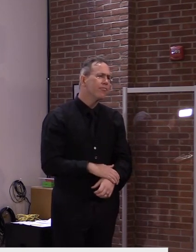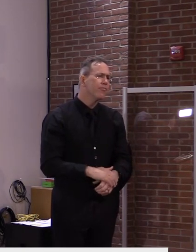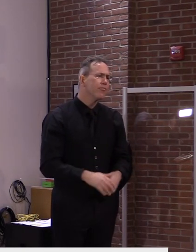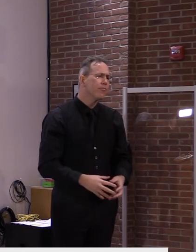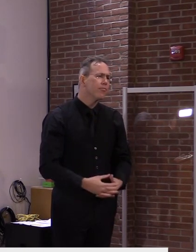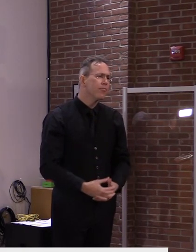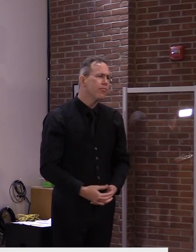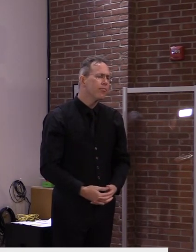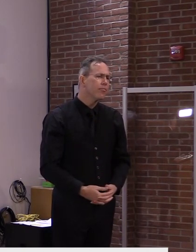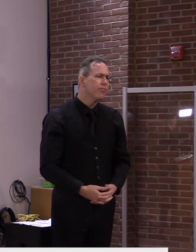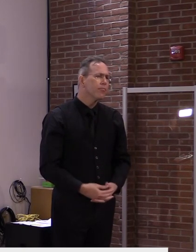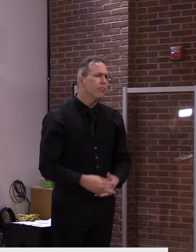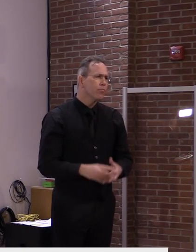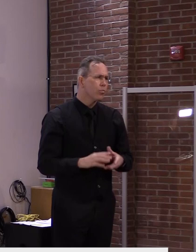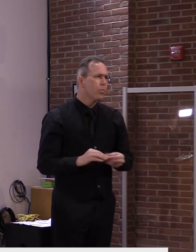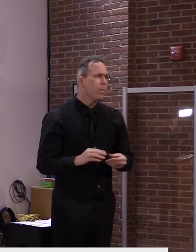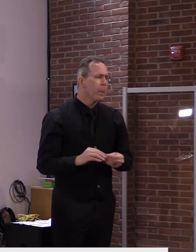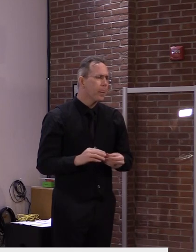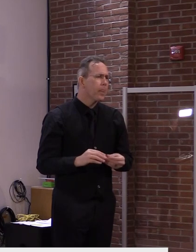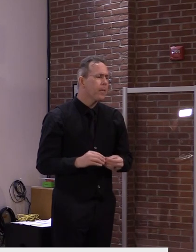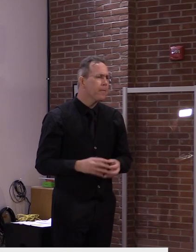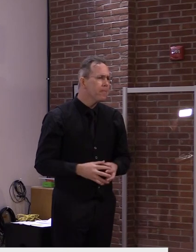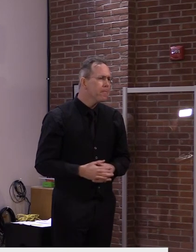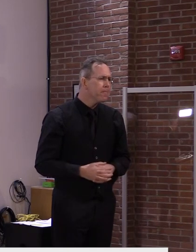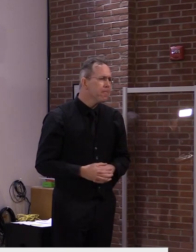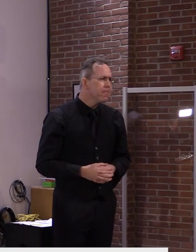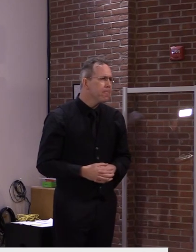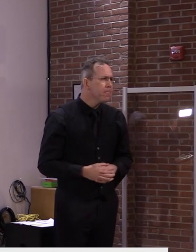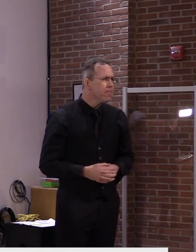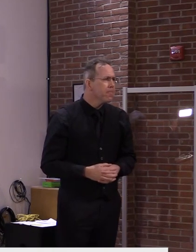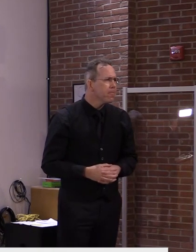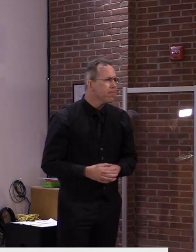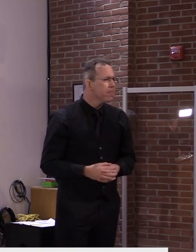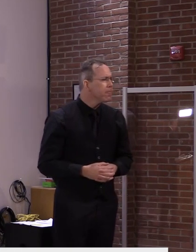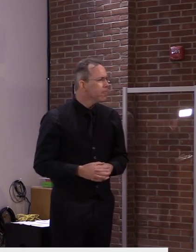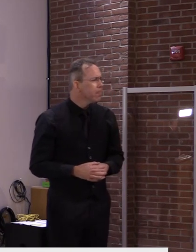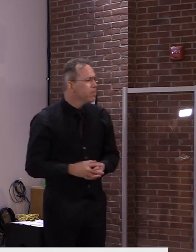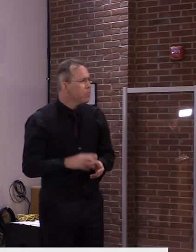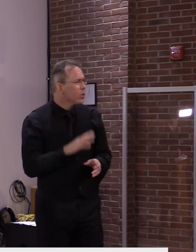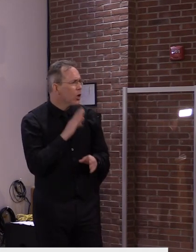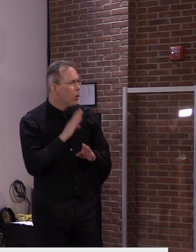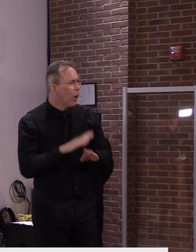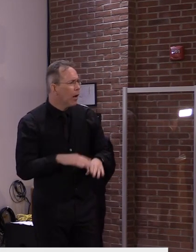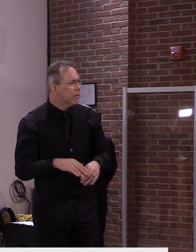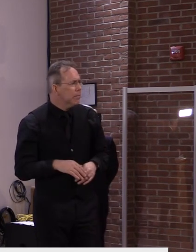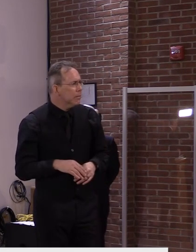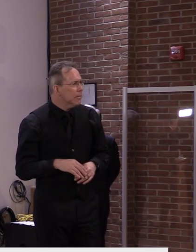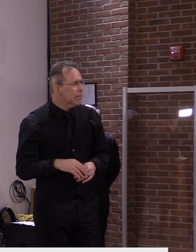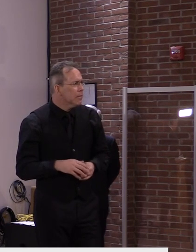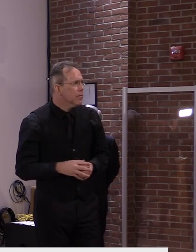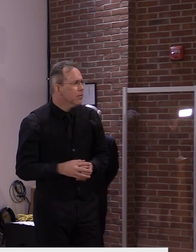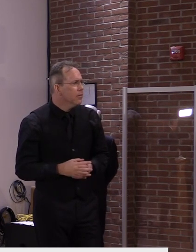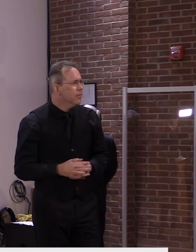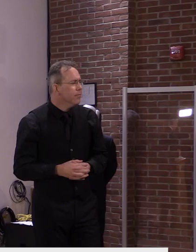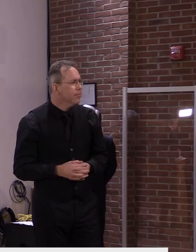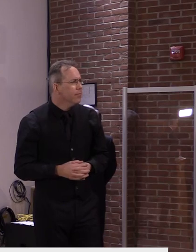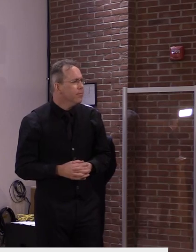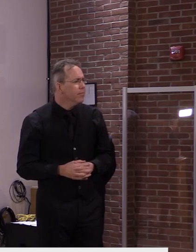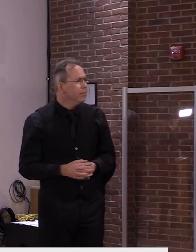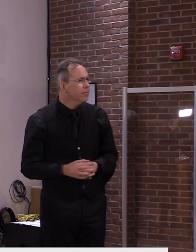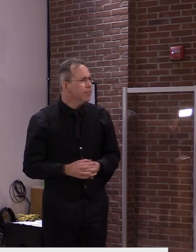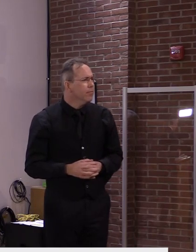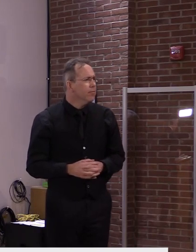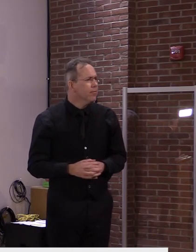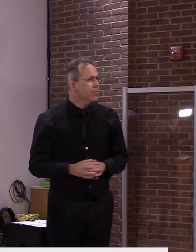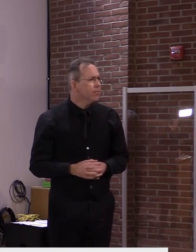shooting Daryl Montague, Westford man, three times. And she pled guilty earlier this week in federal court to